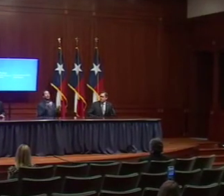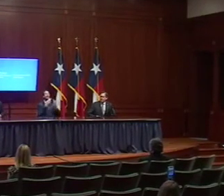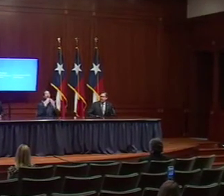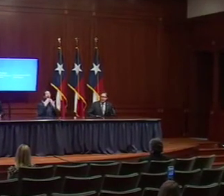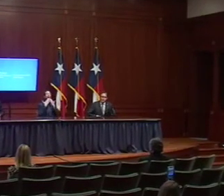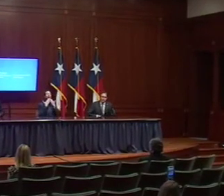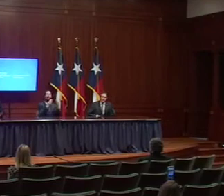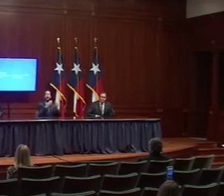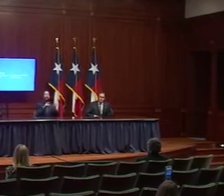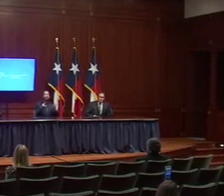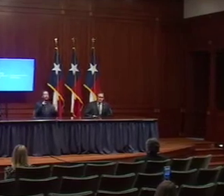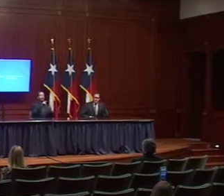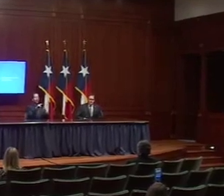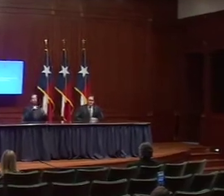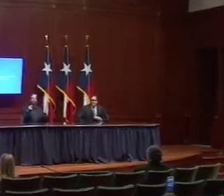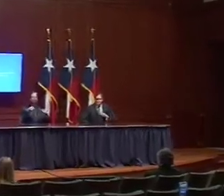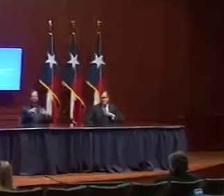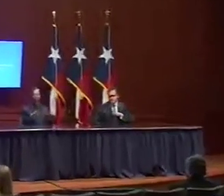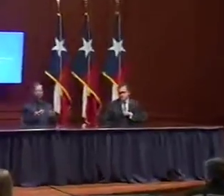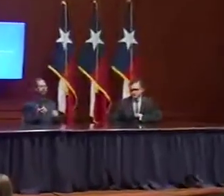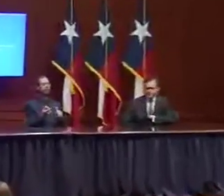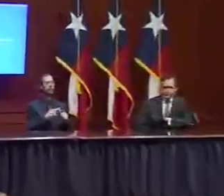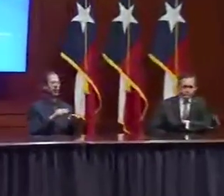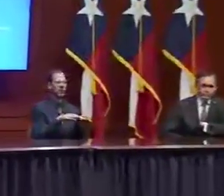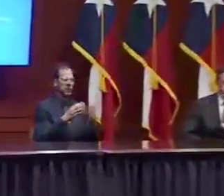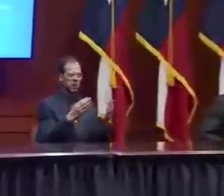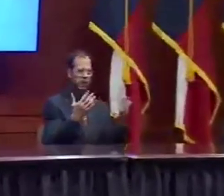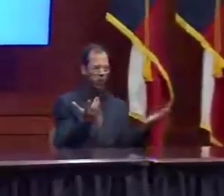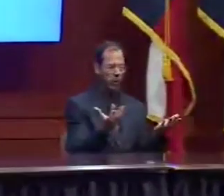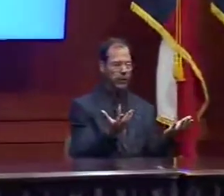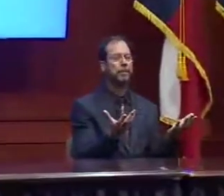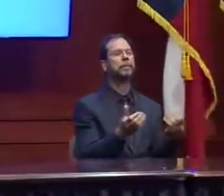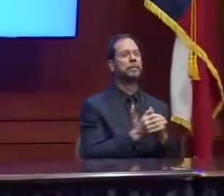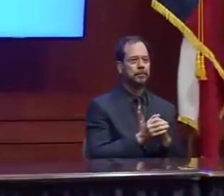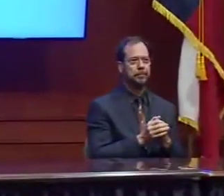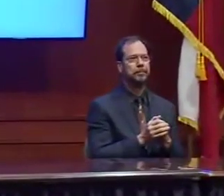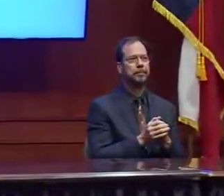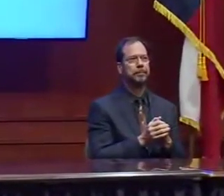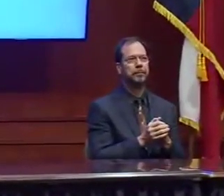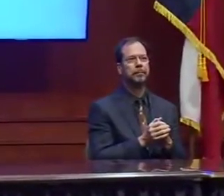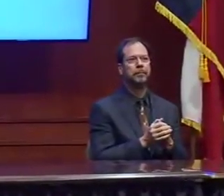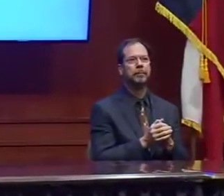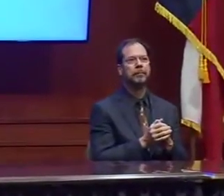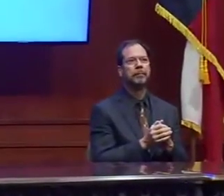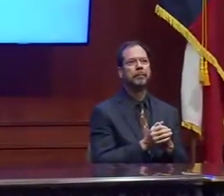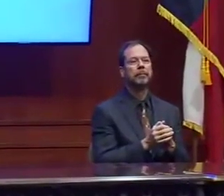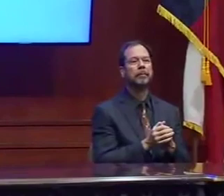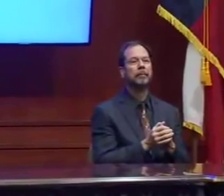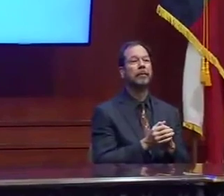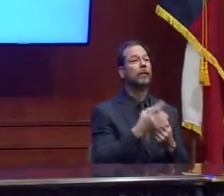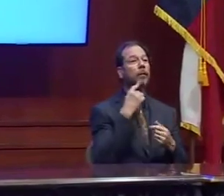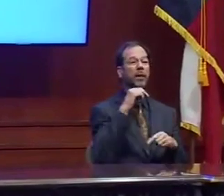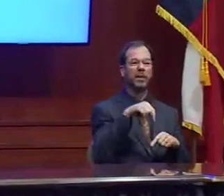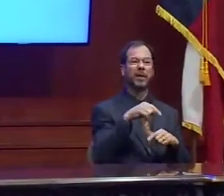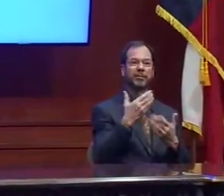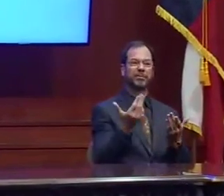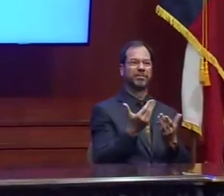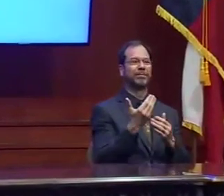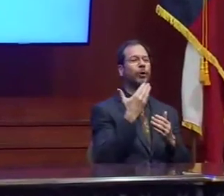Thank everybody for being here. Let me start out by saying on this Good